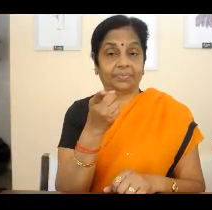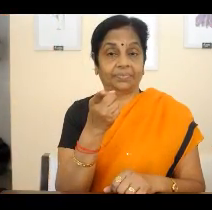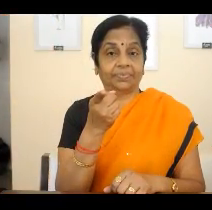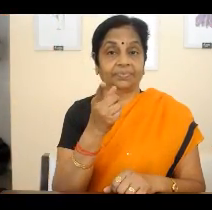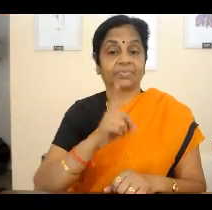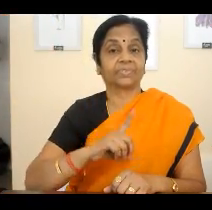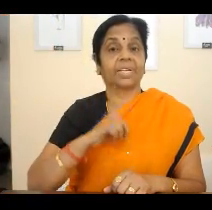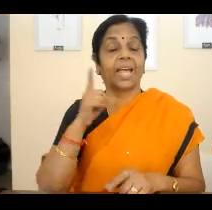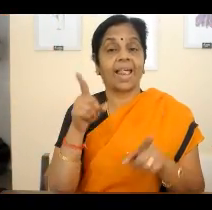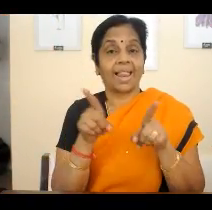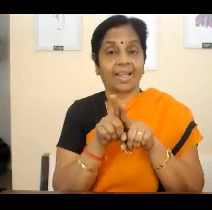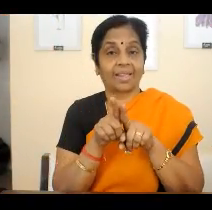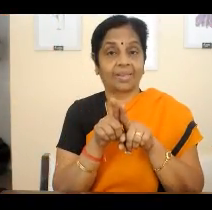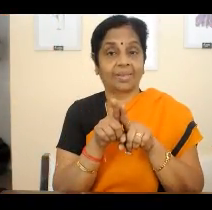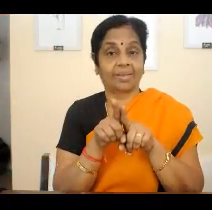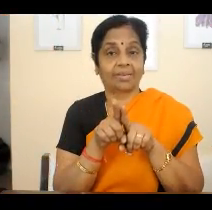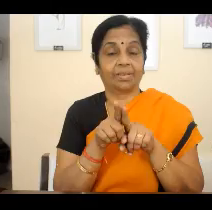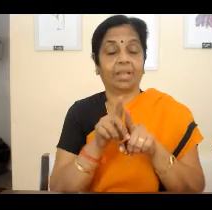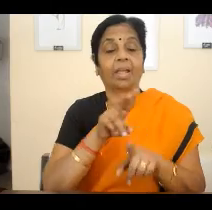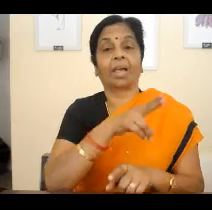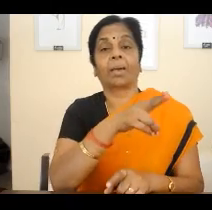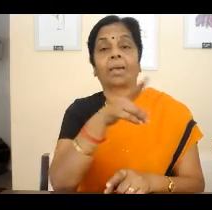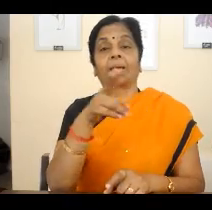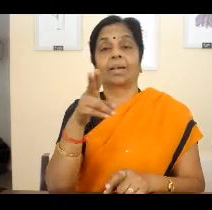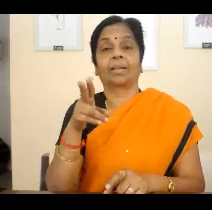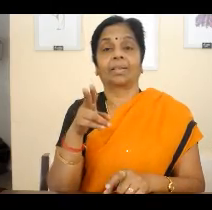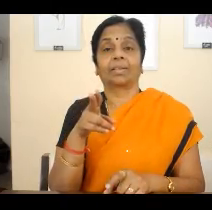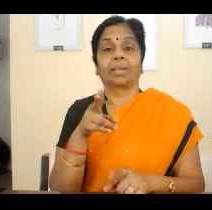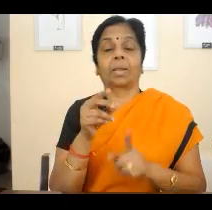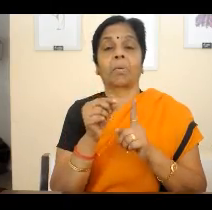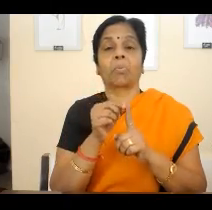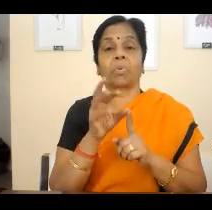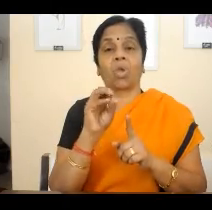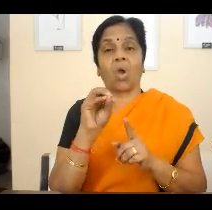like other provisions.